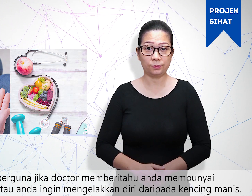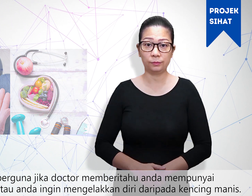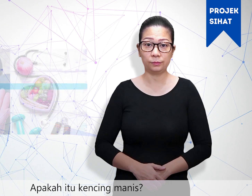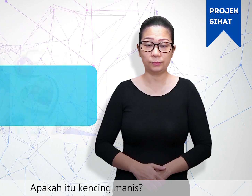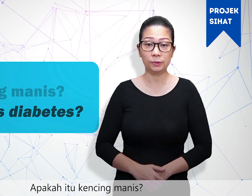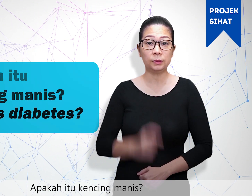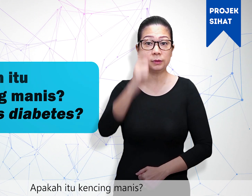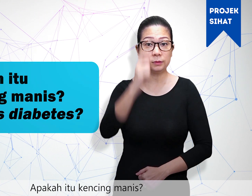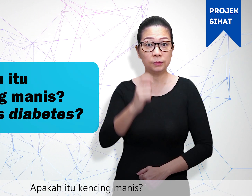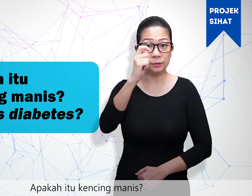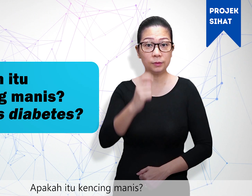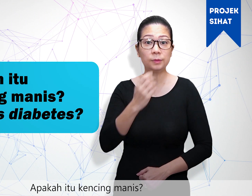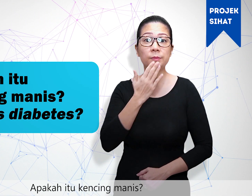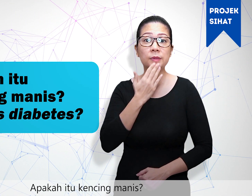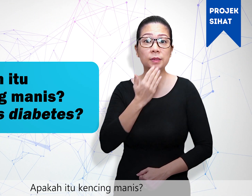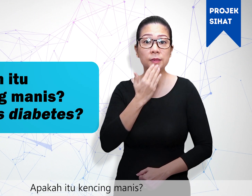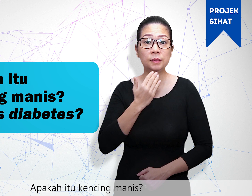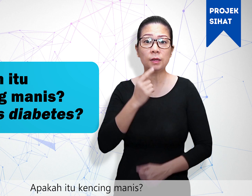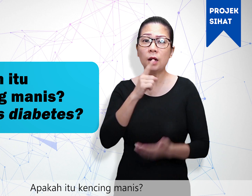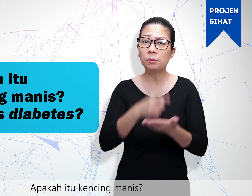diabetes. What is diabetes?